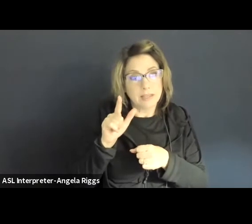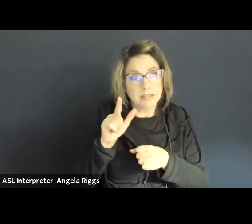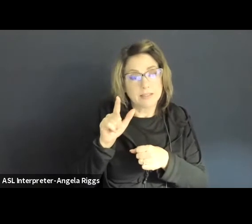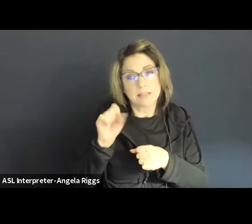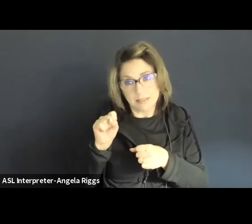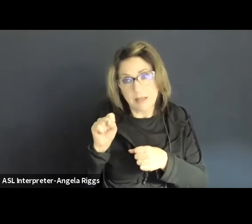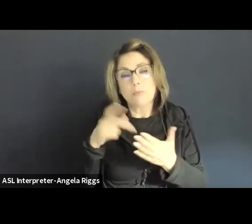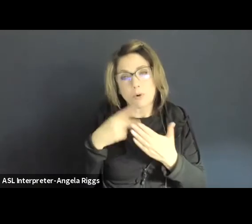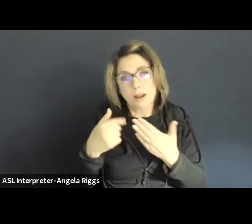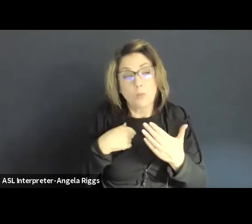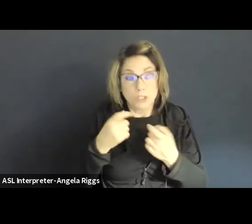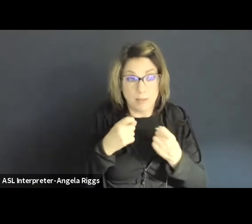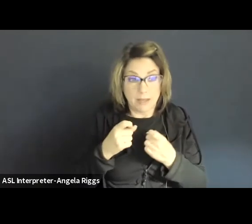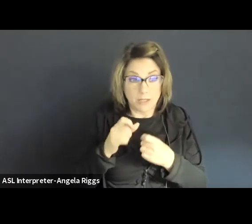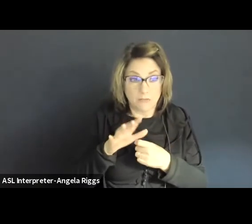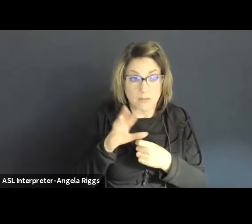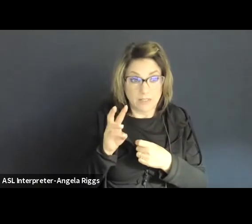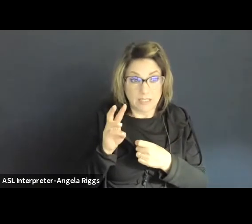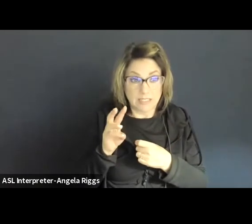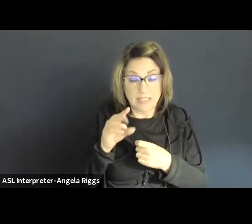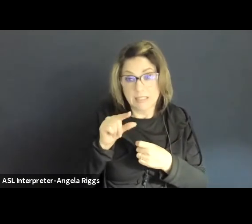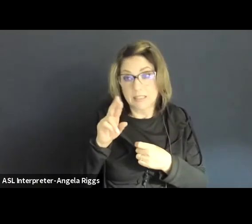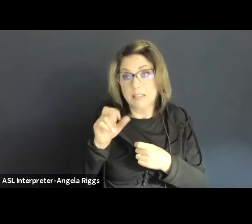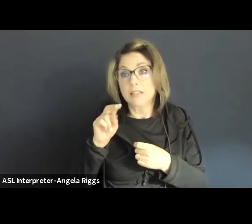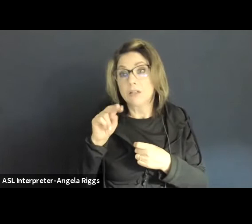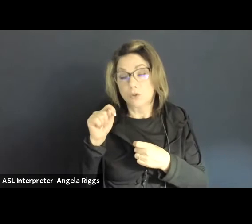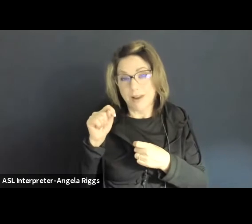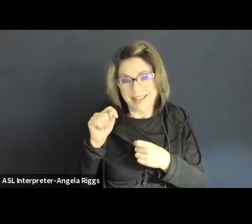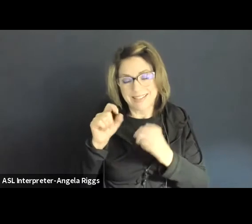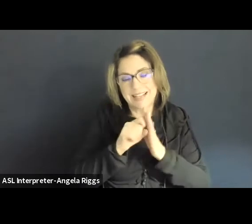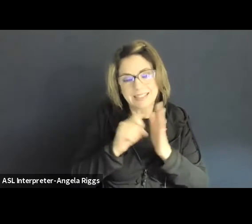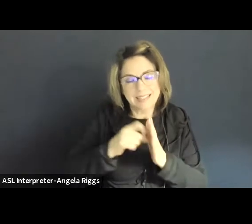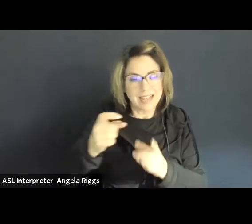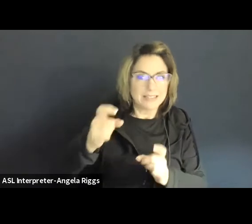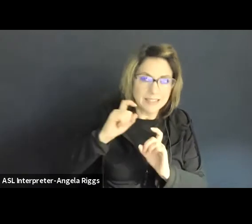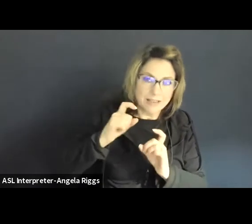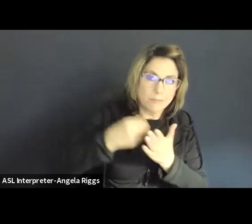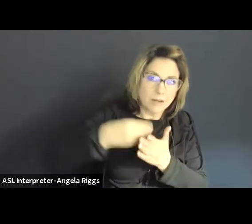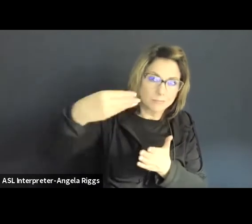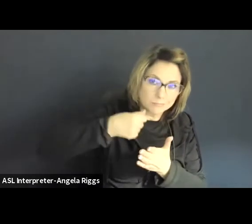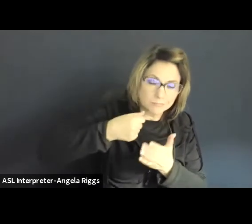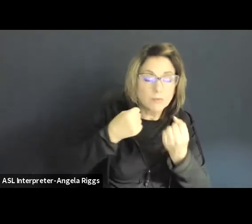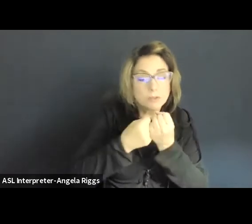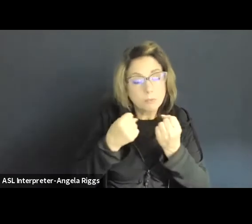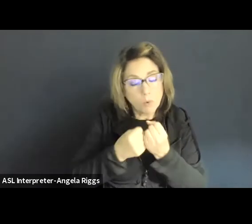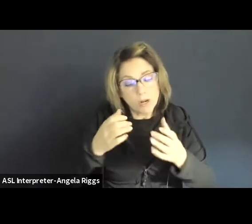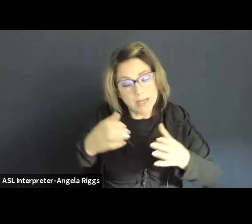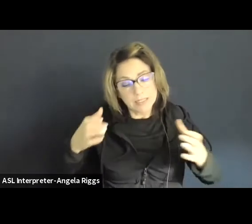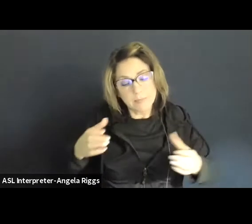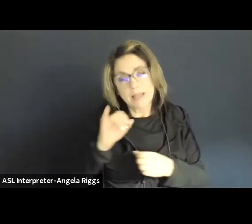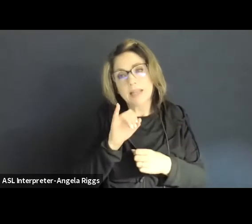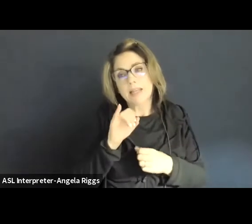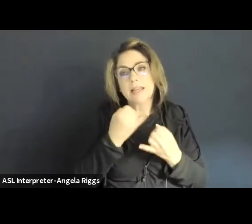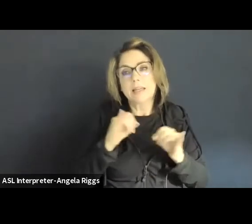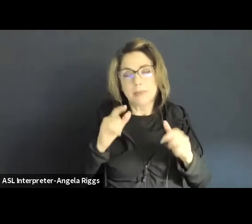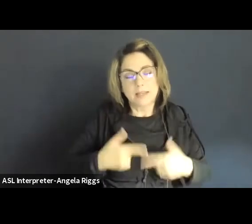manage. There's 56 Part B grants that are awarded to states for the purpose of supporting and expanding independent living